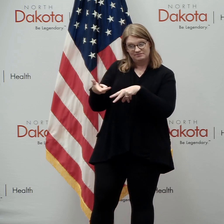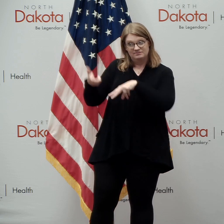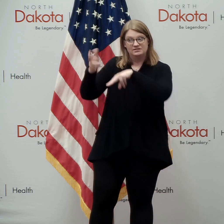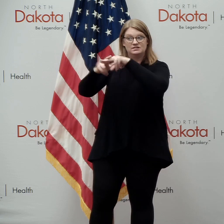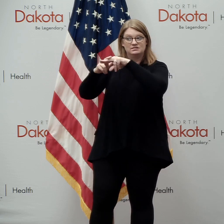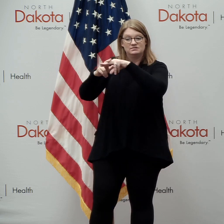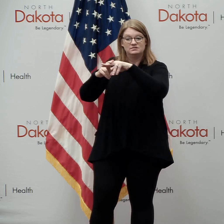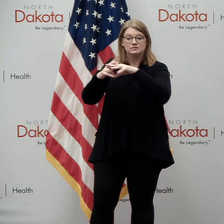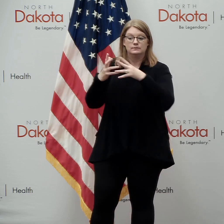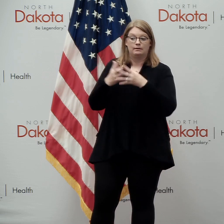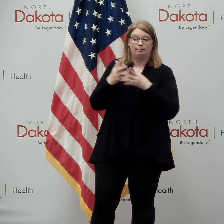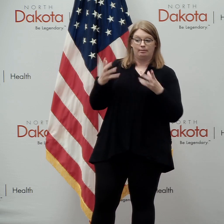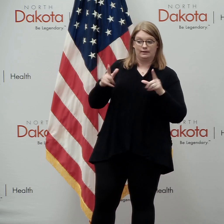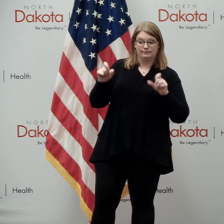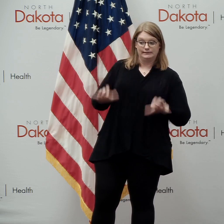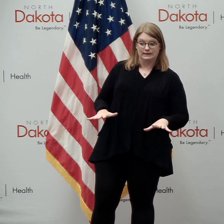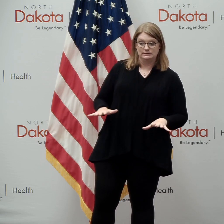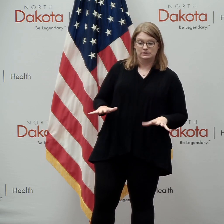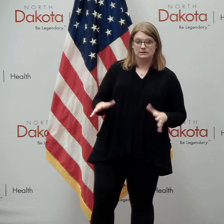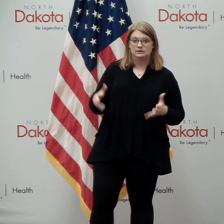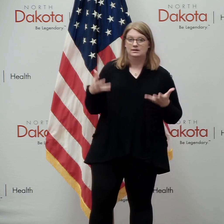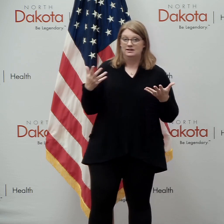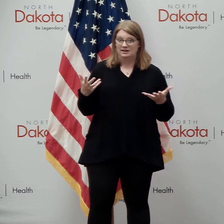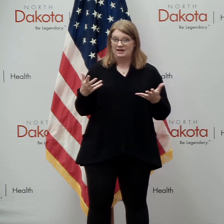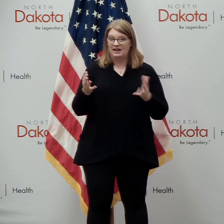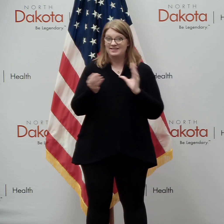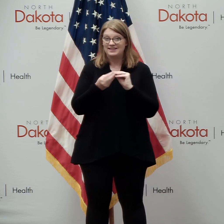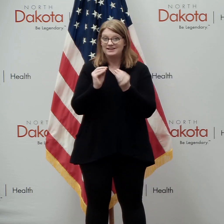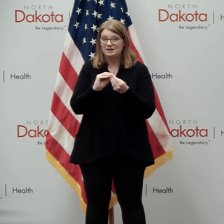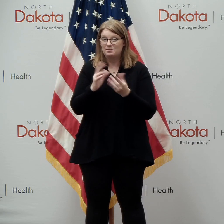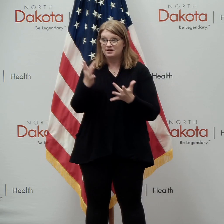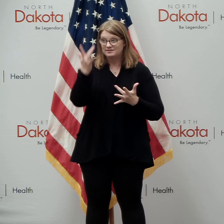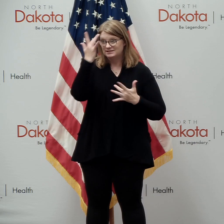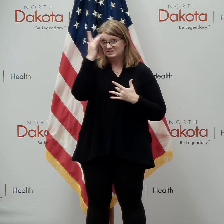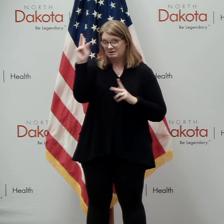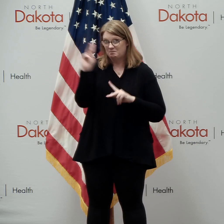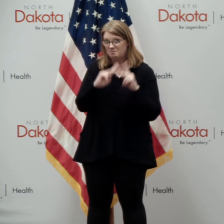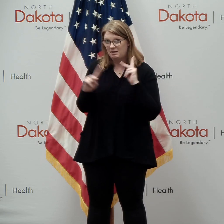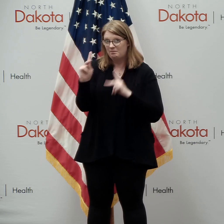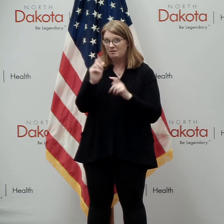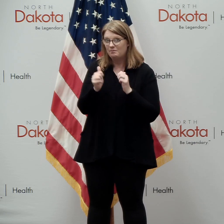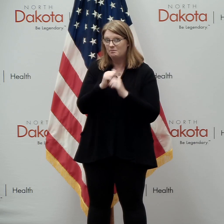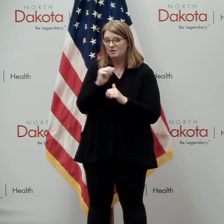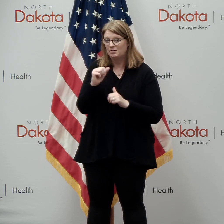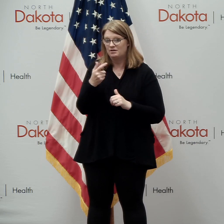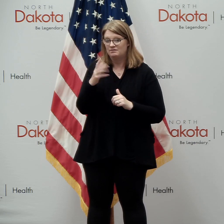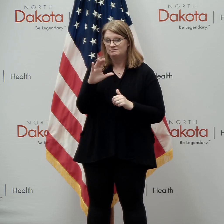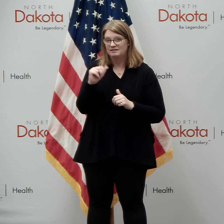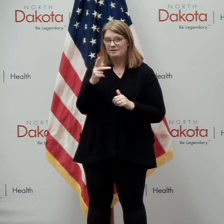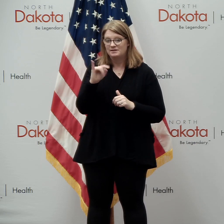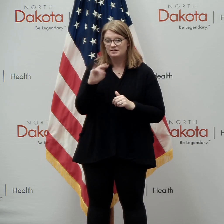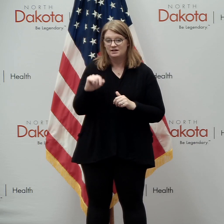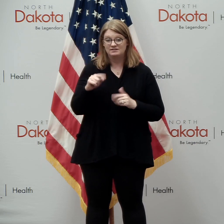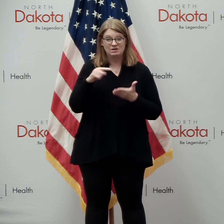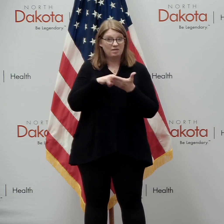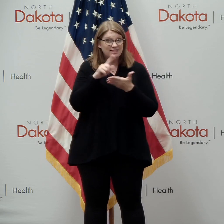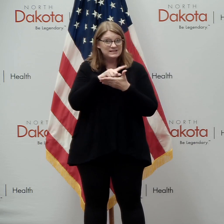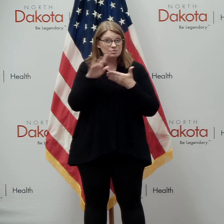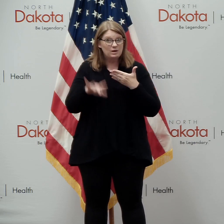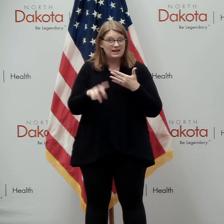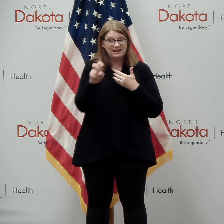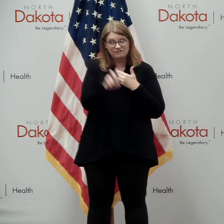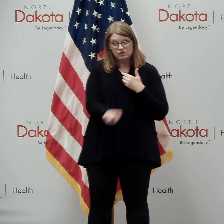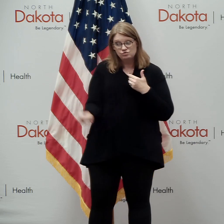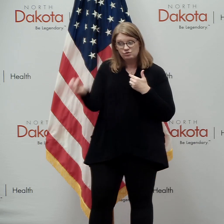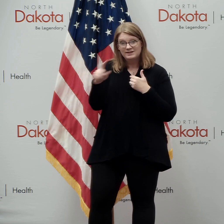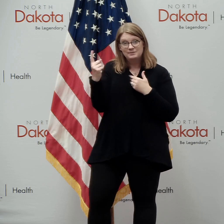testing, and the number of cases per capita that the places that we have on that yellower map. If you're traveling to one of those this weekend to